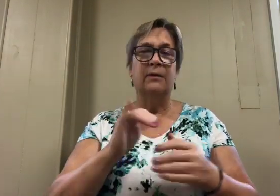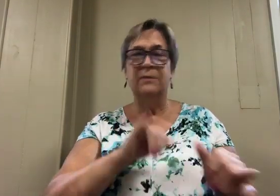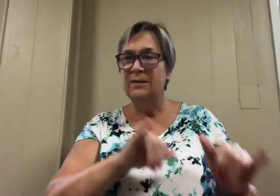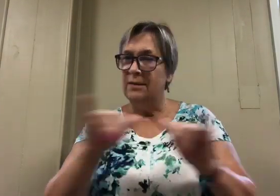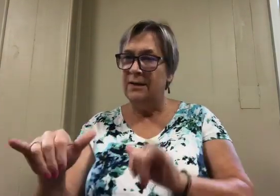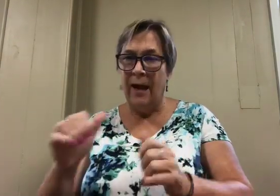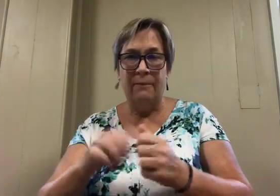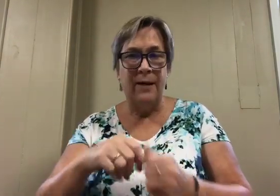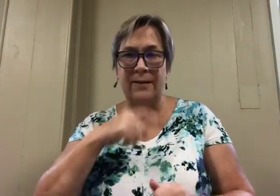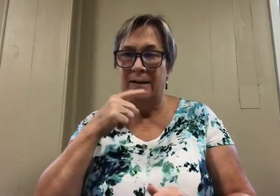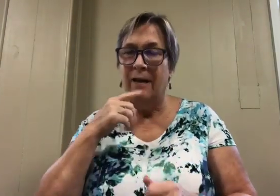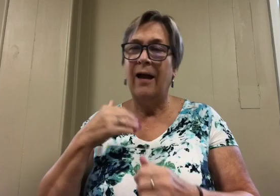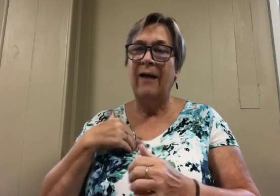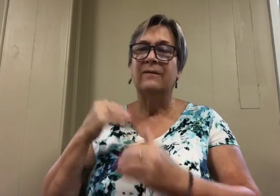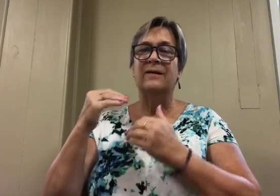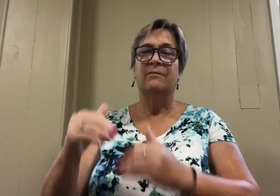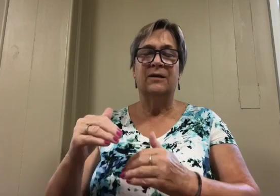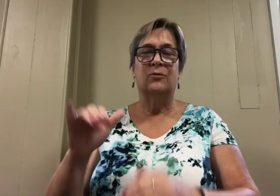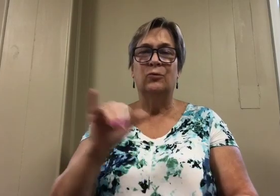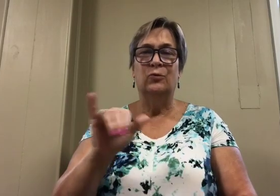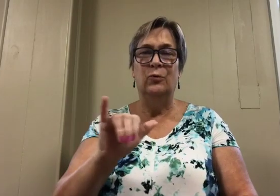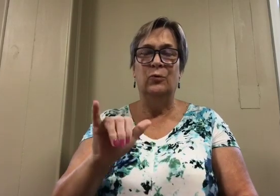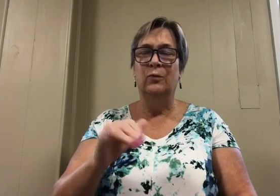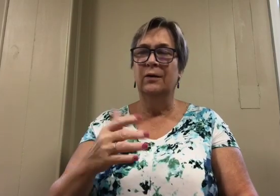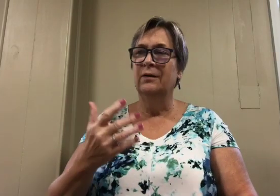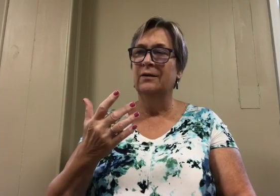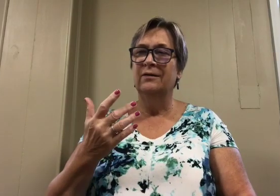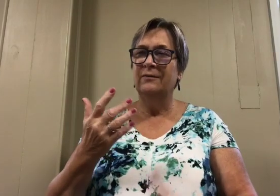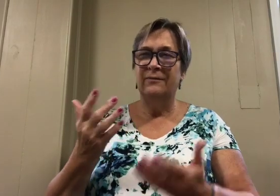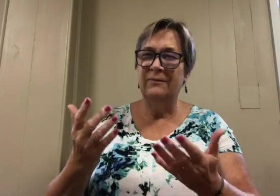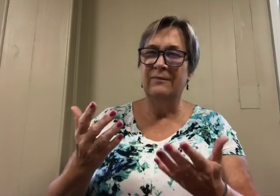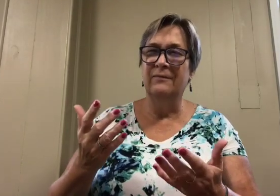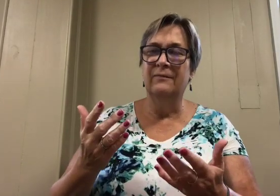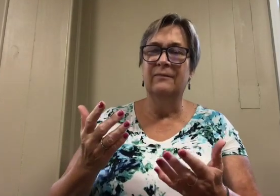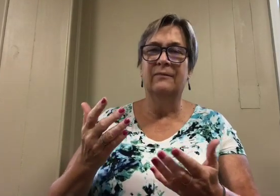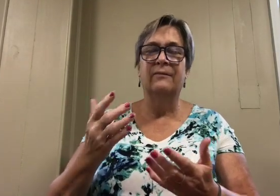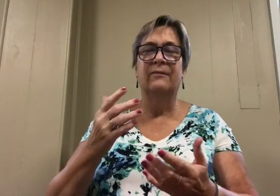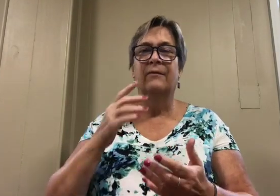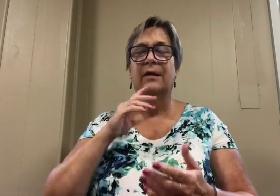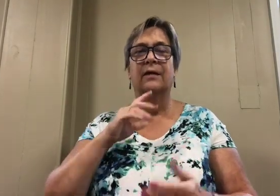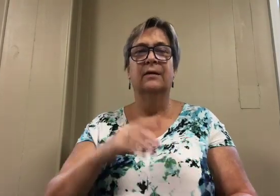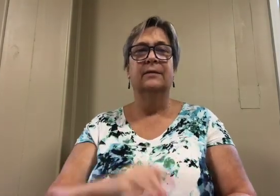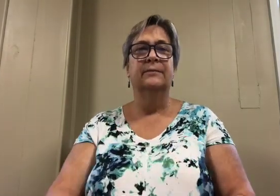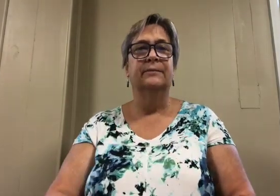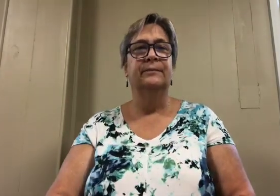do have some limitations in the same way that hearing persons have limitations as well.